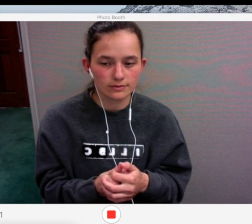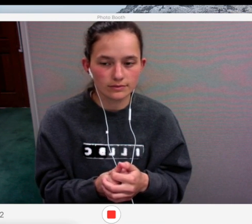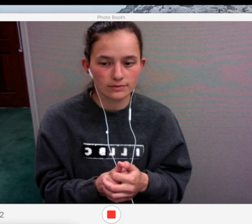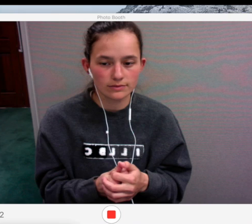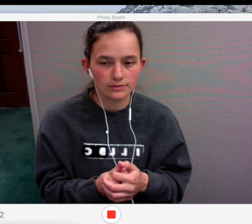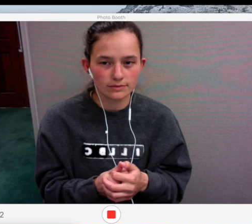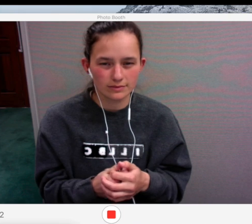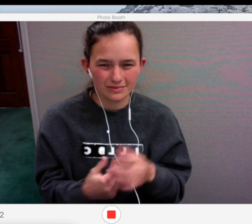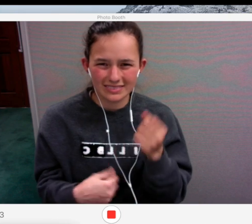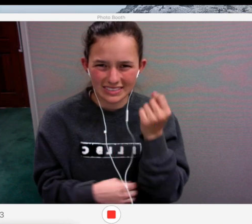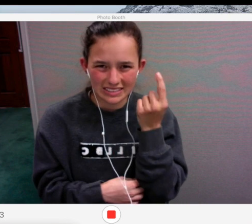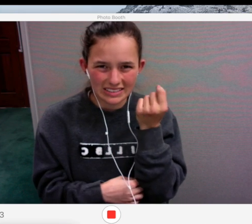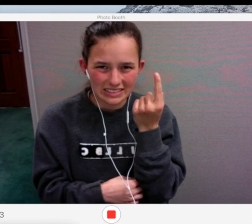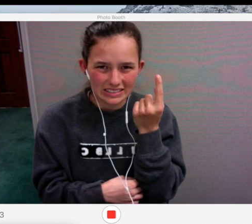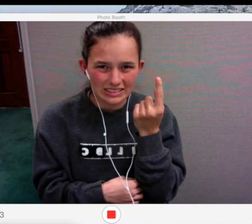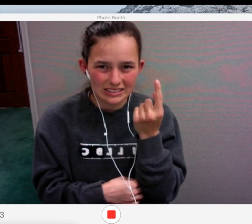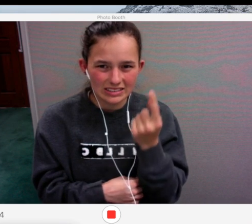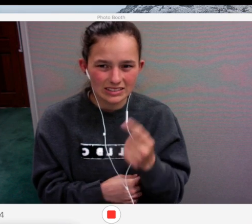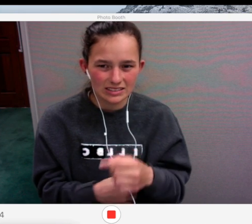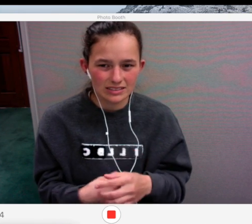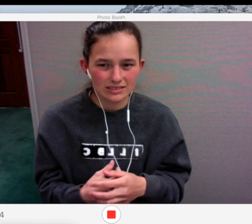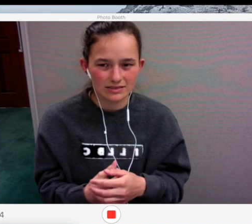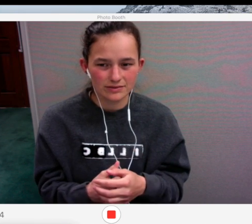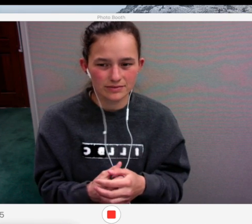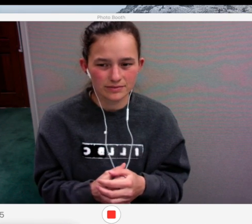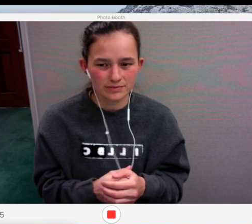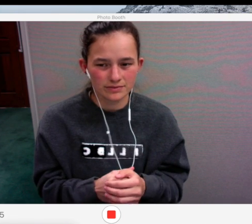Does that make sense?